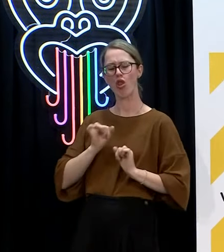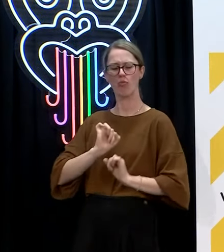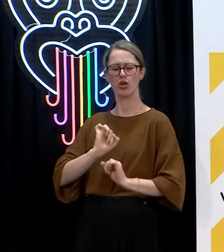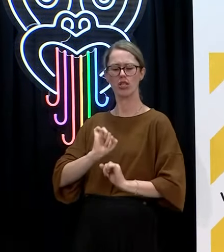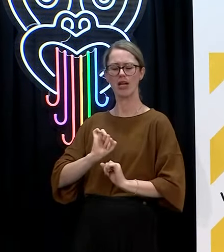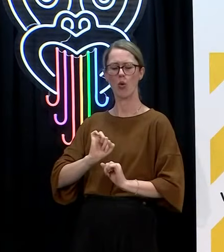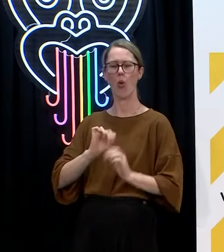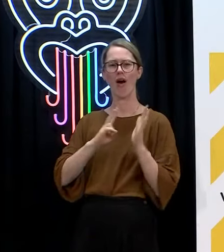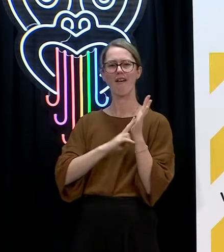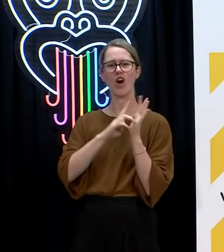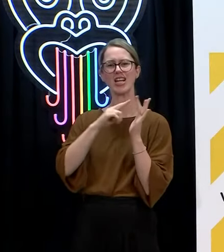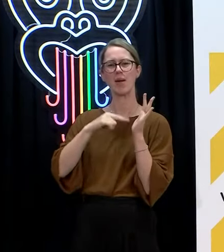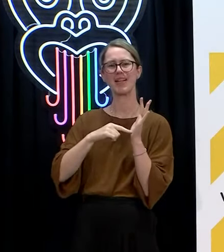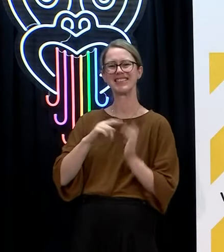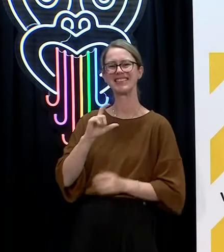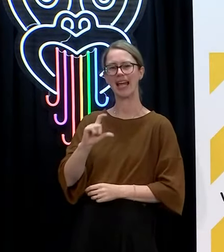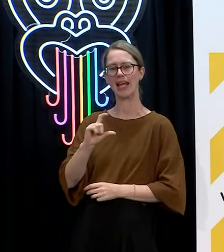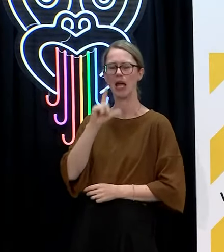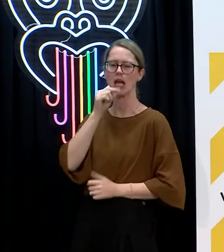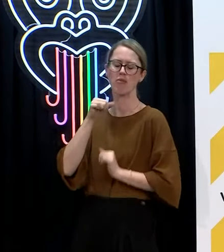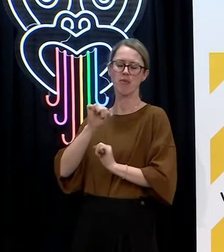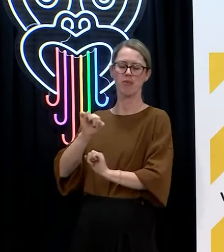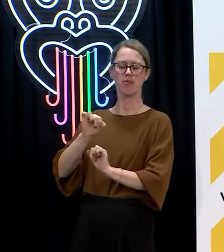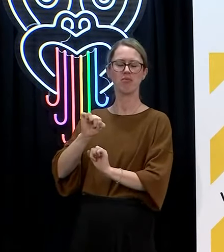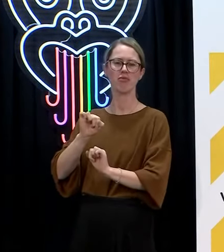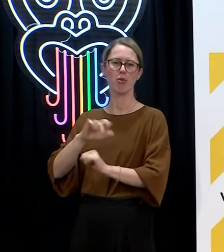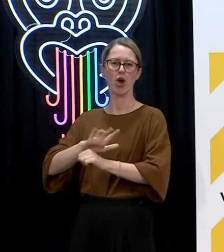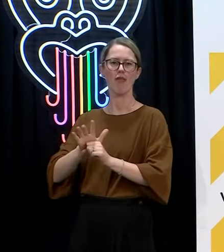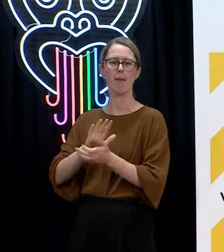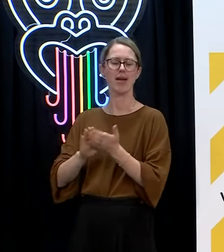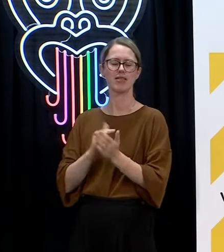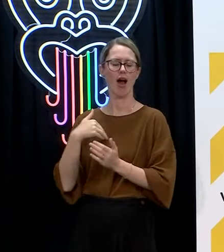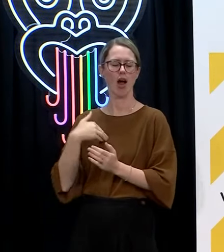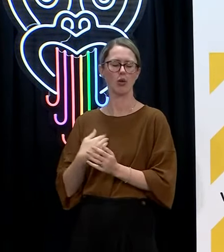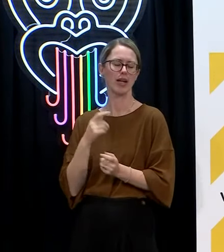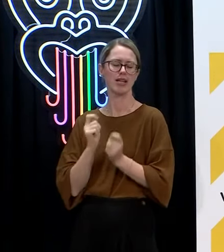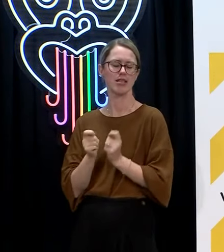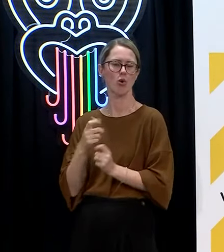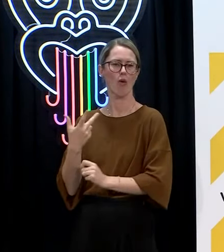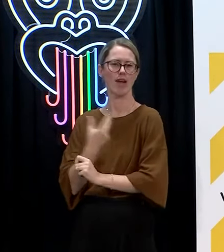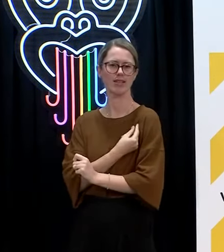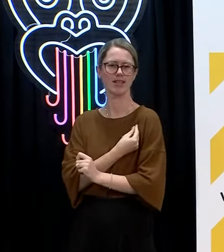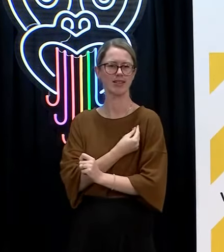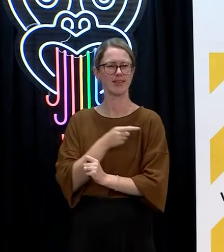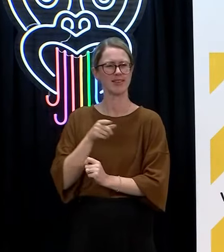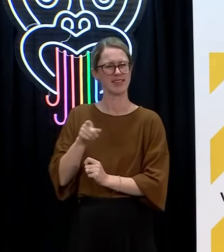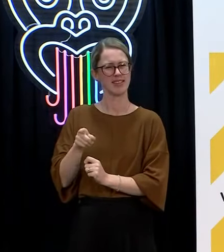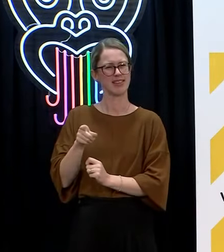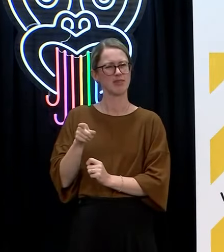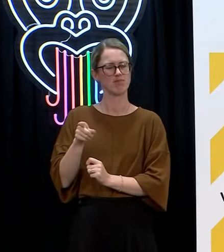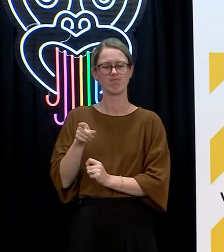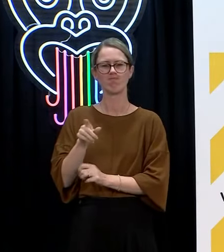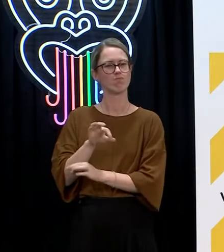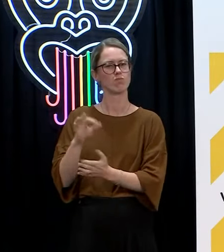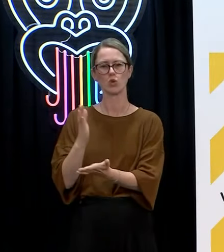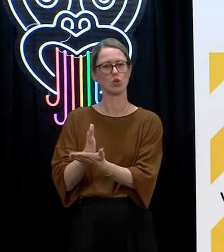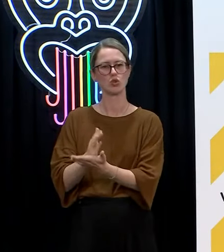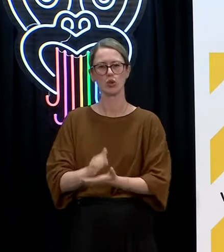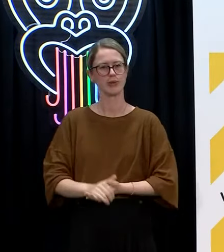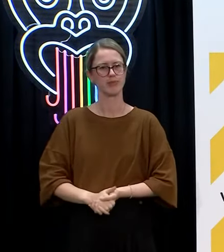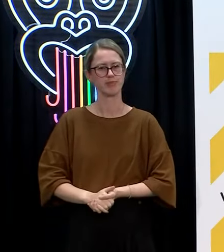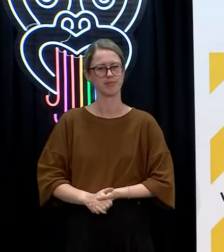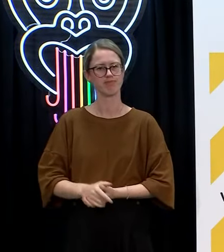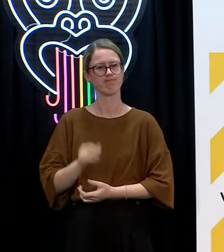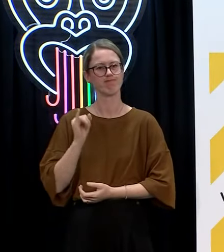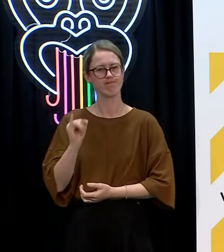are sufficient to fight COVID-19, so there's no need to either get tested or indeed get vaccinated. This is not the case. This